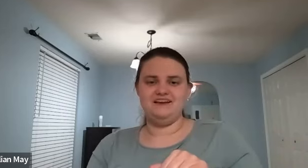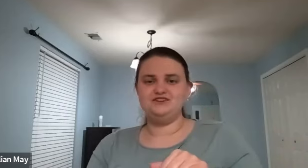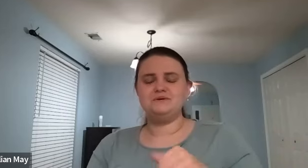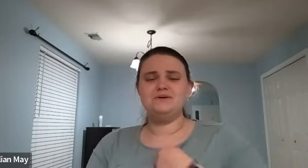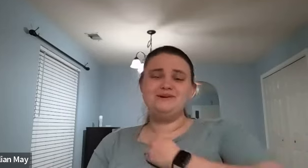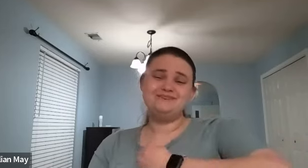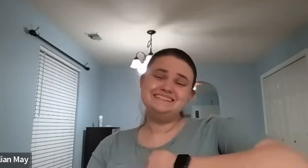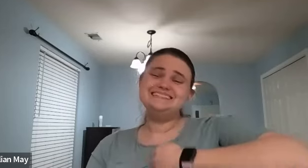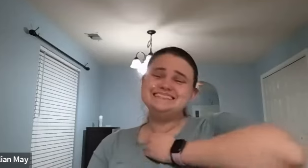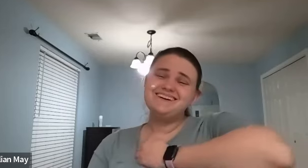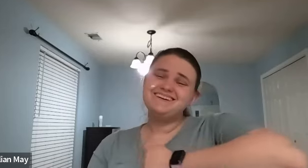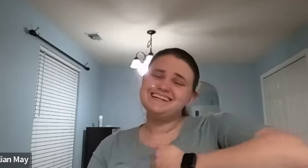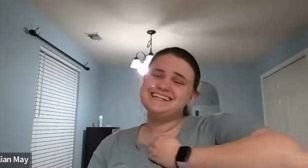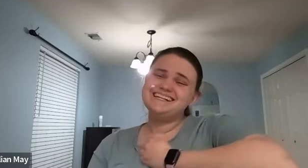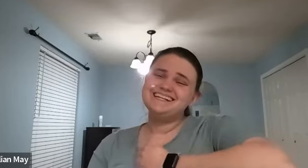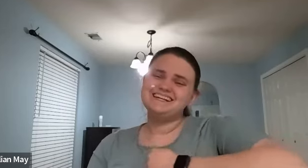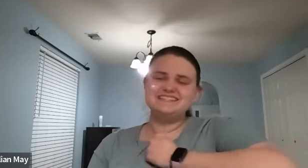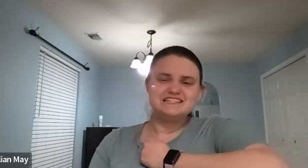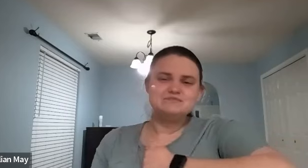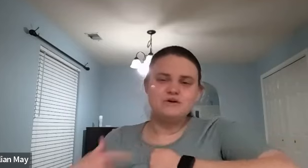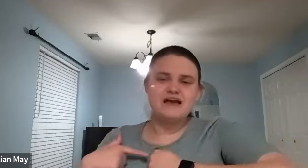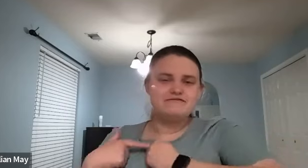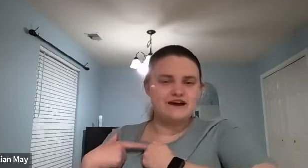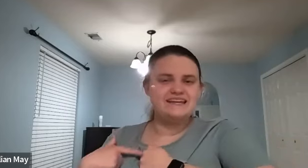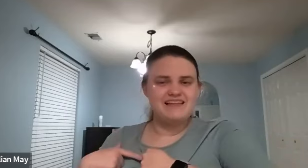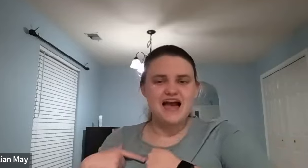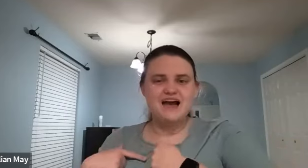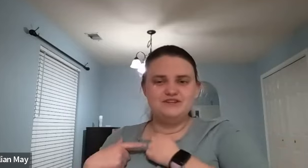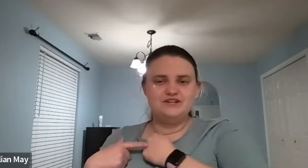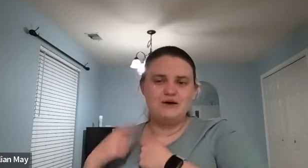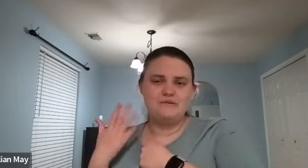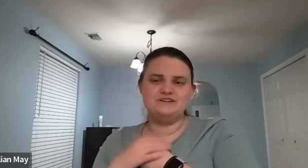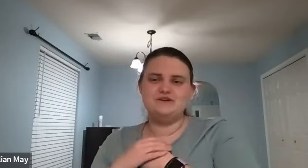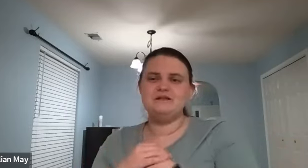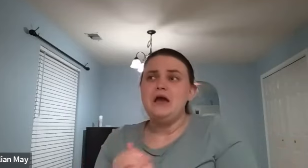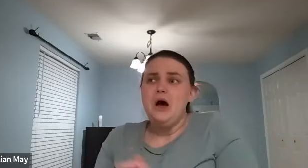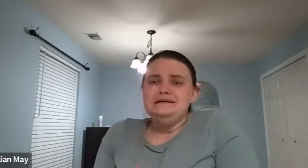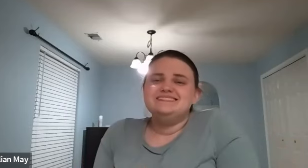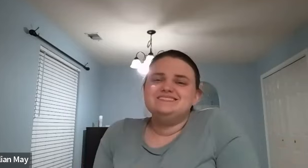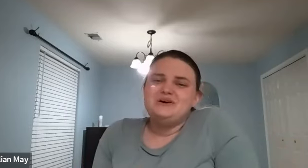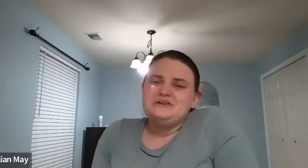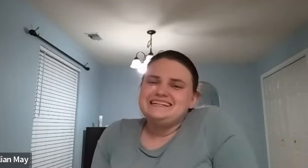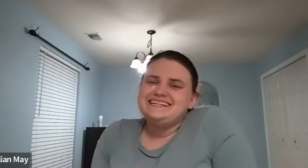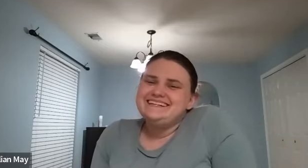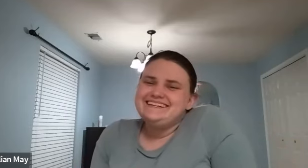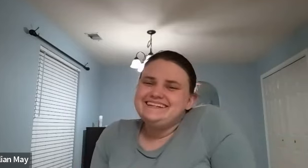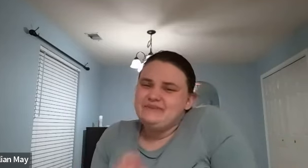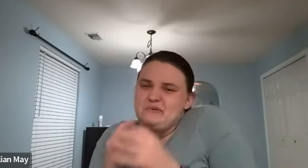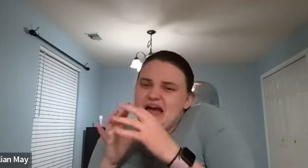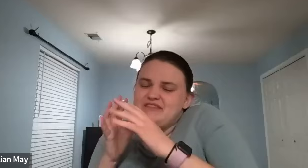don't want to be going, oh, sorry, because this is more that funny laugh. You know how when we're at time, we're like, sorry, where we have that